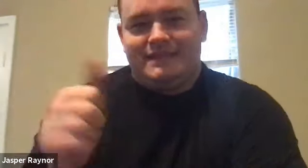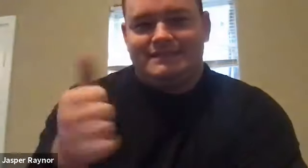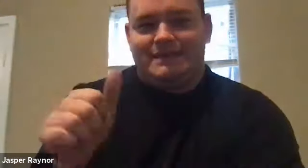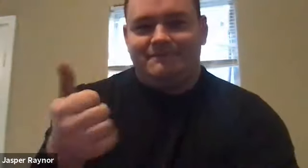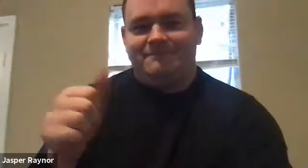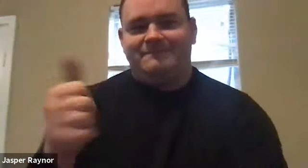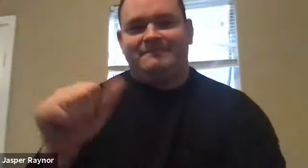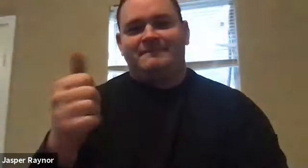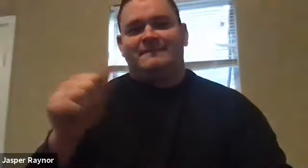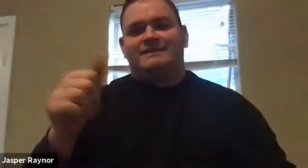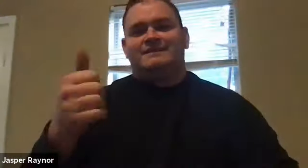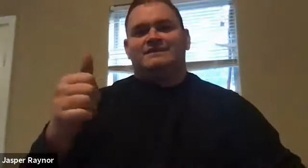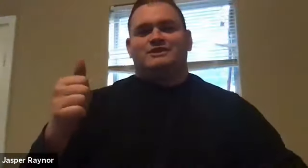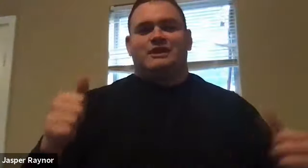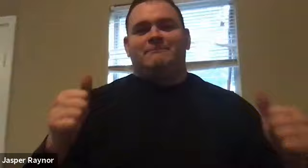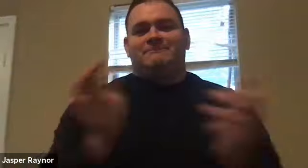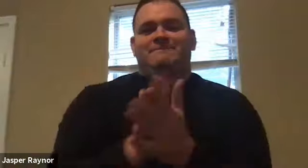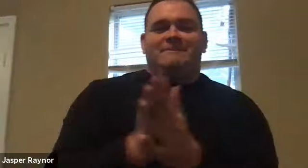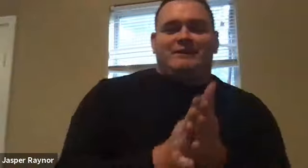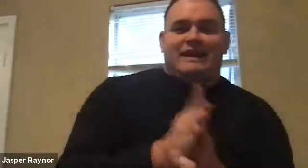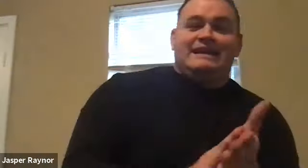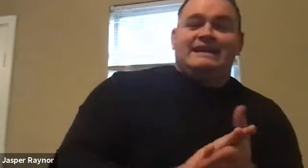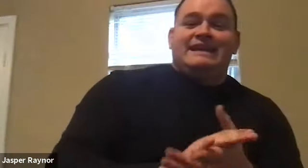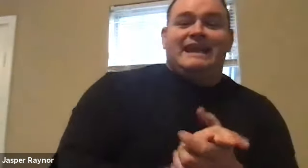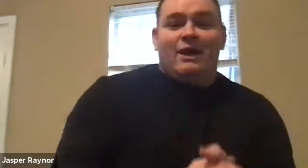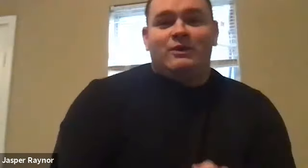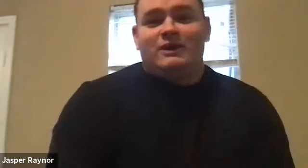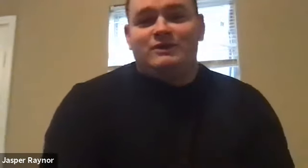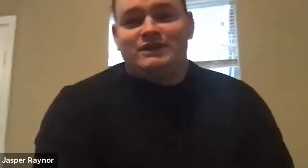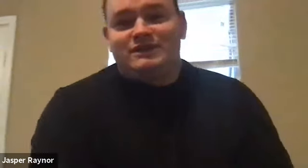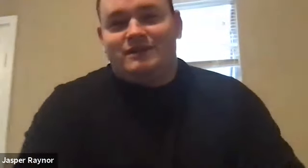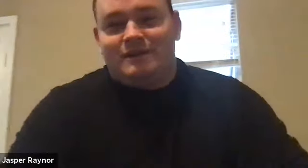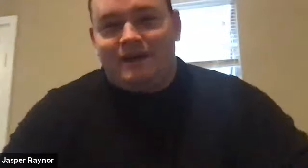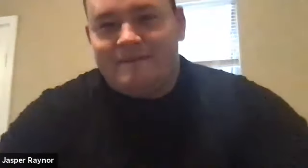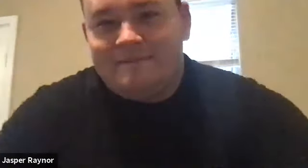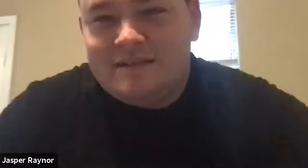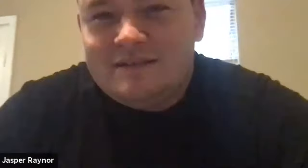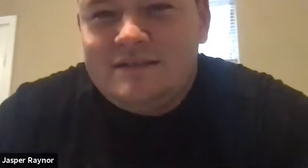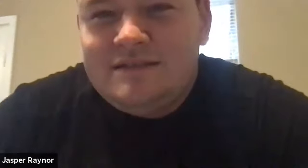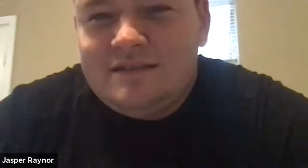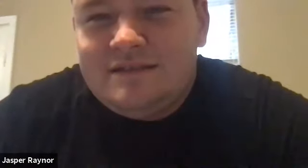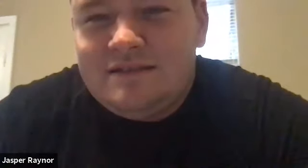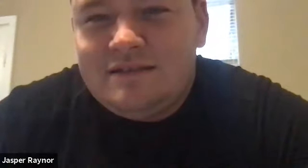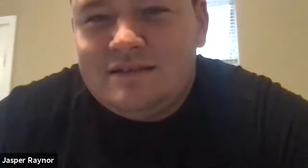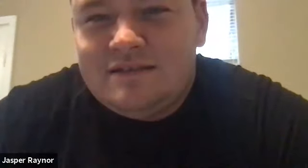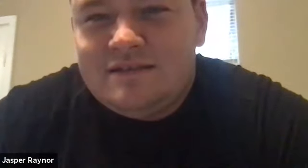then 10. Good job. Okay. Yeah, Now here we're in going to. Arizona, this is the Wildcats for the